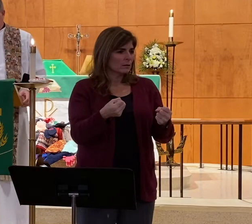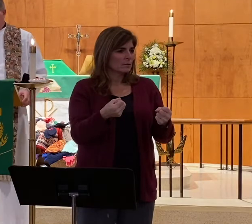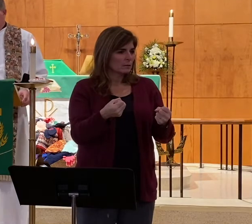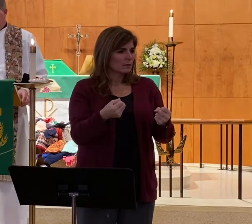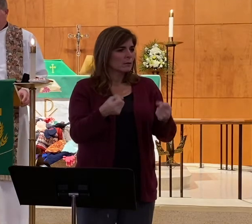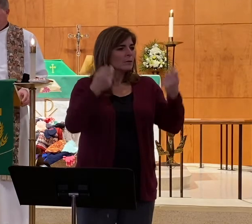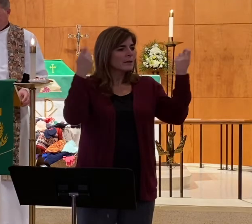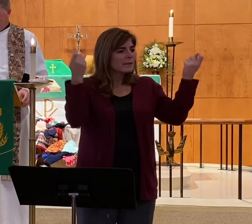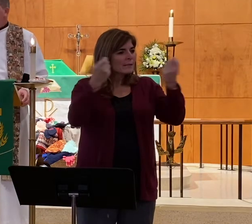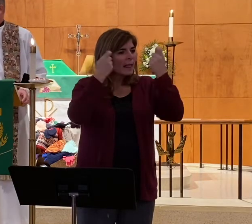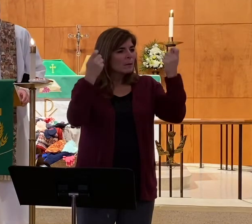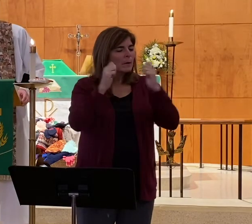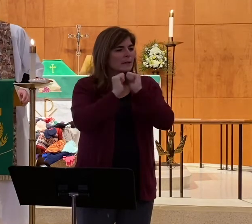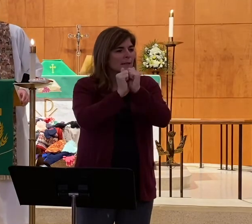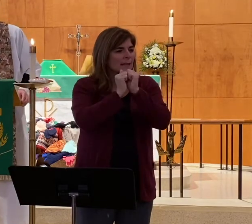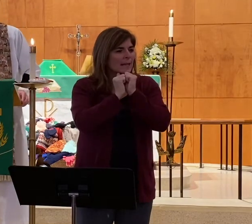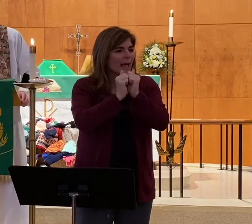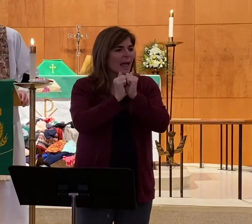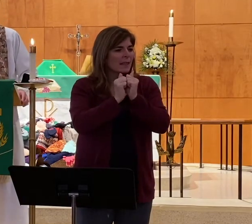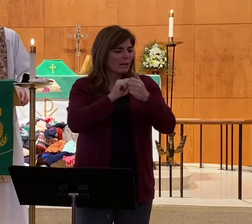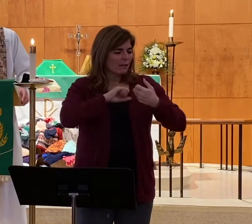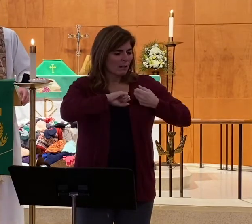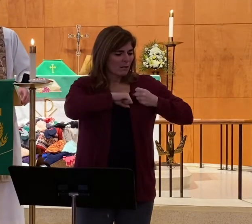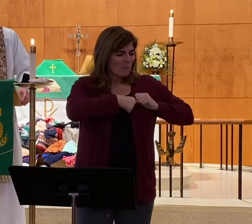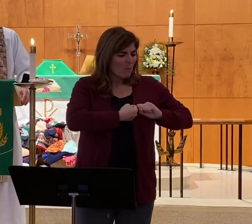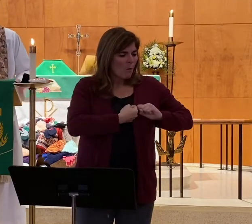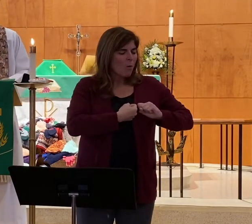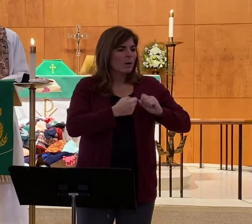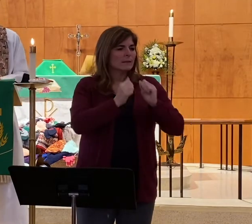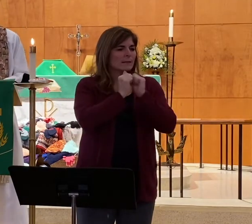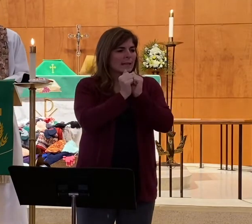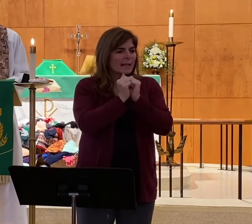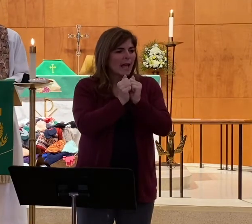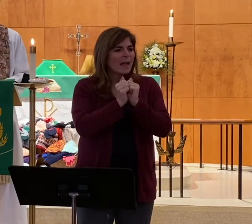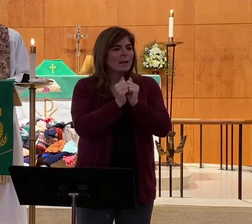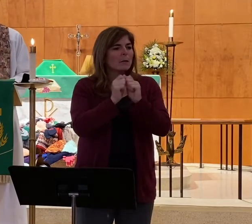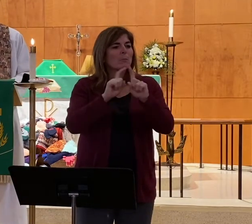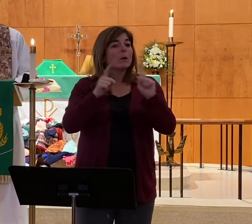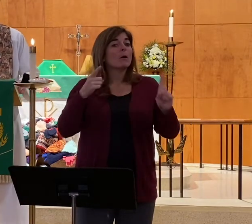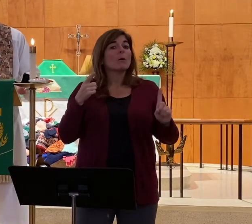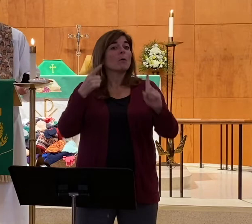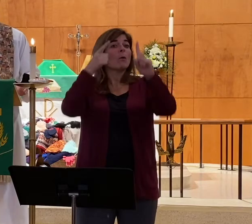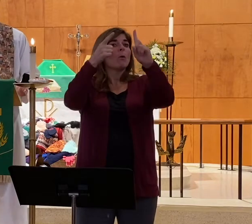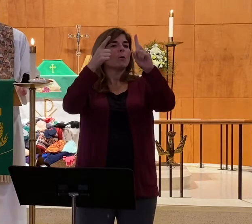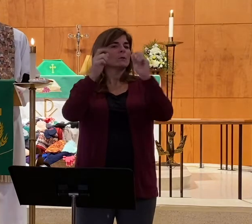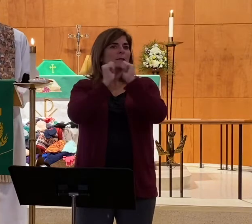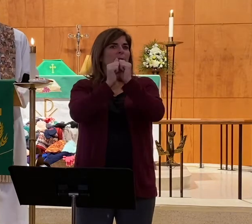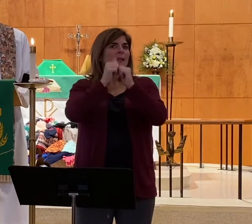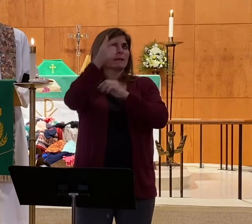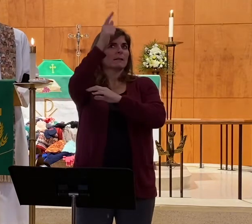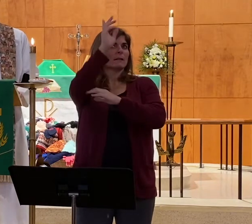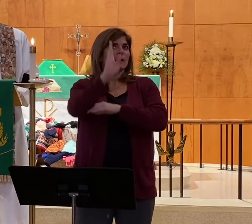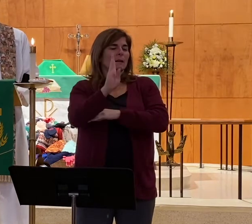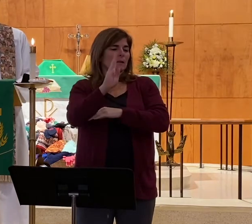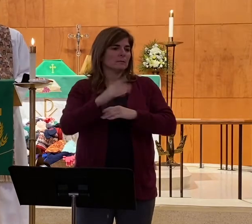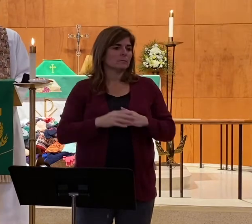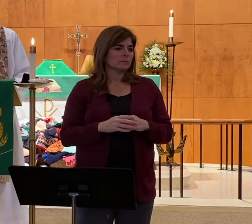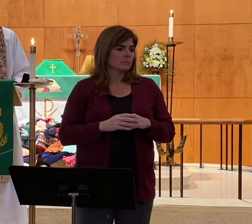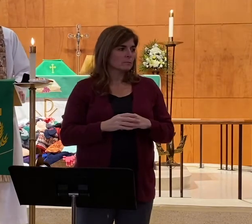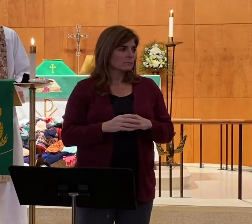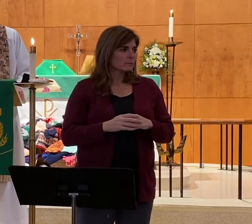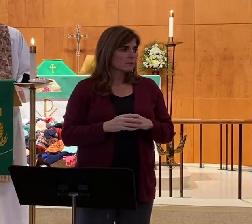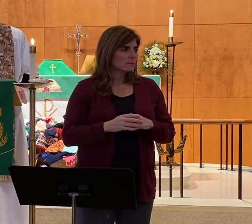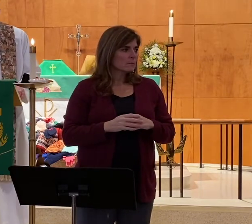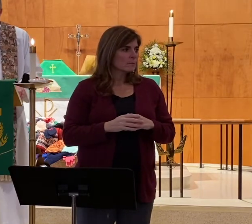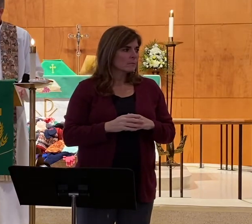celebrates together, mourns together, and has a mission together. And this